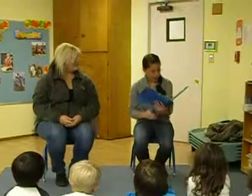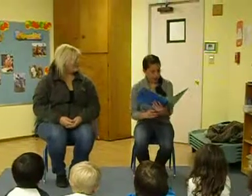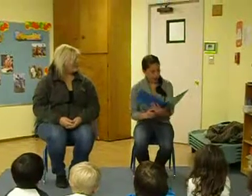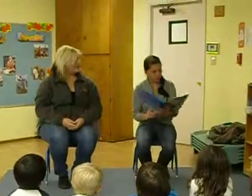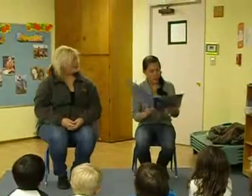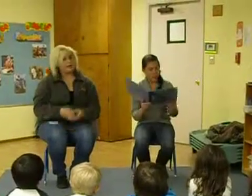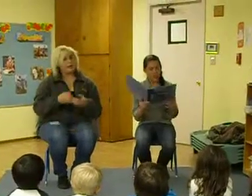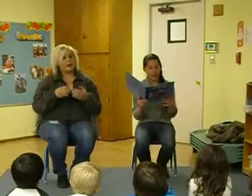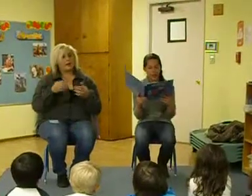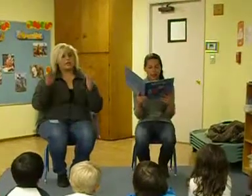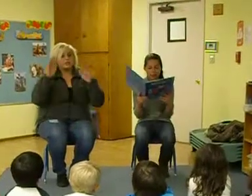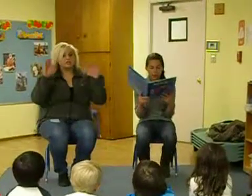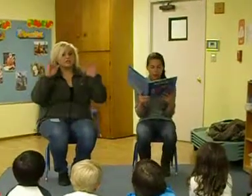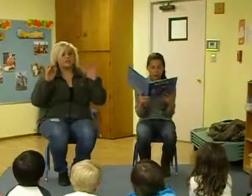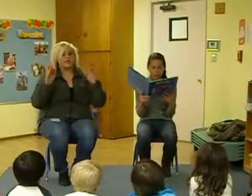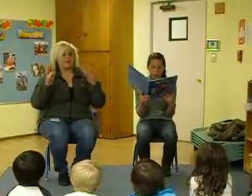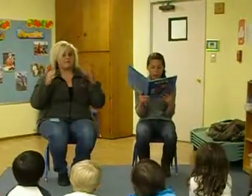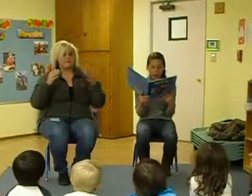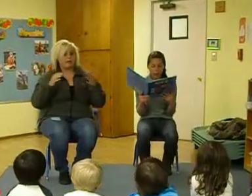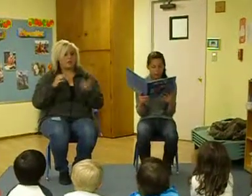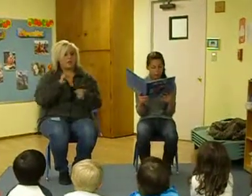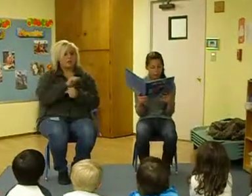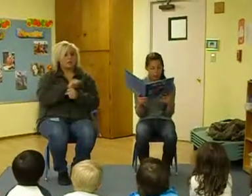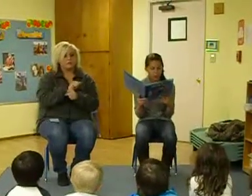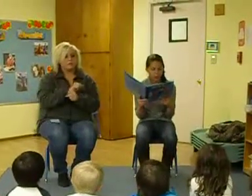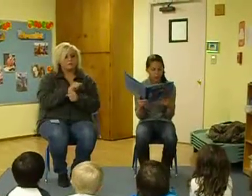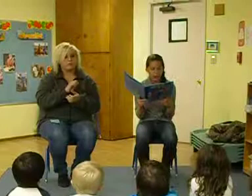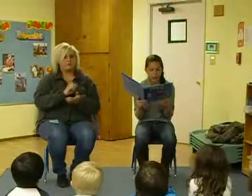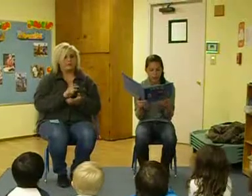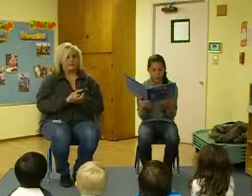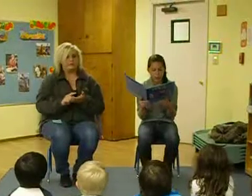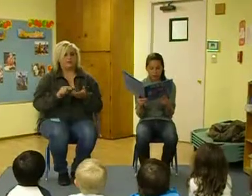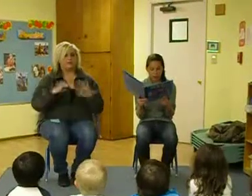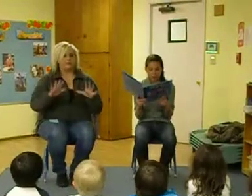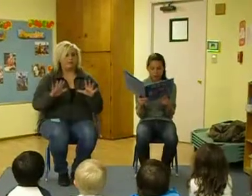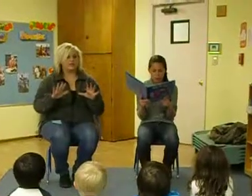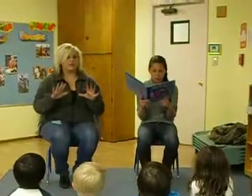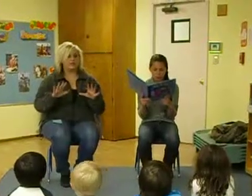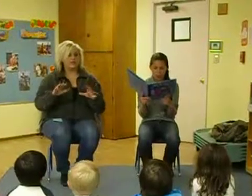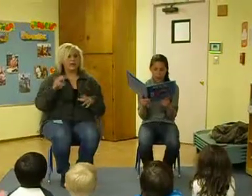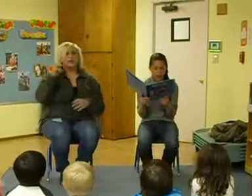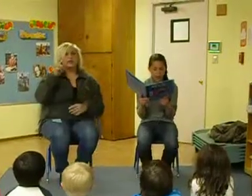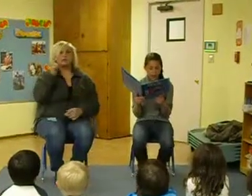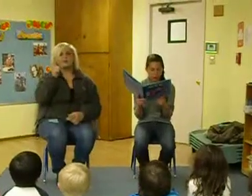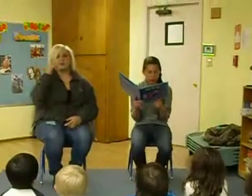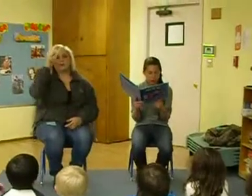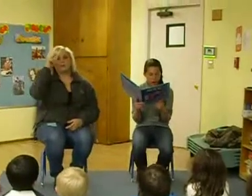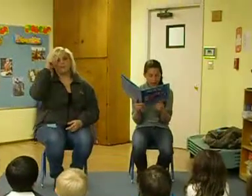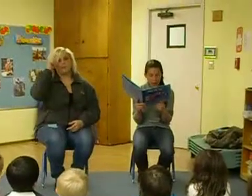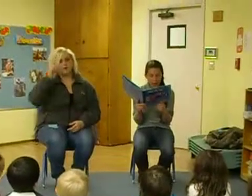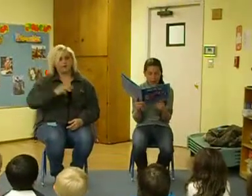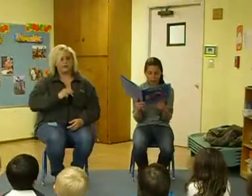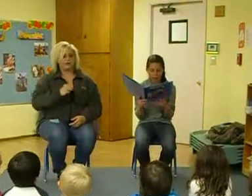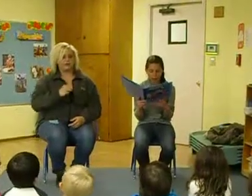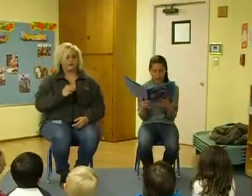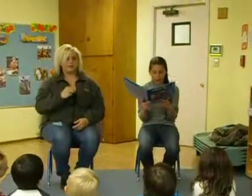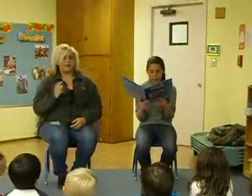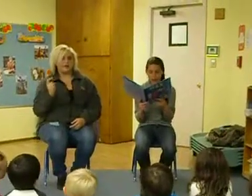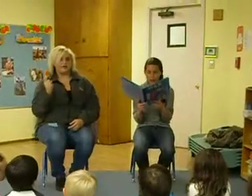Now, on Sundays, after their week's work is finished, Captain Lightning, Madam Thunderbolt, and Max ride high in the warm air over the town.